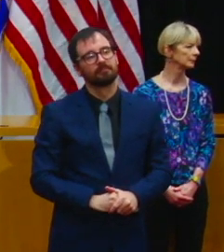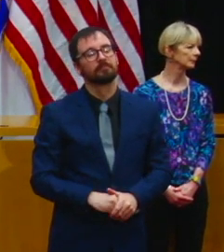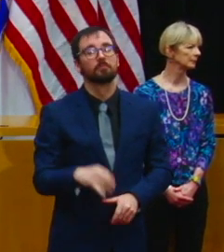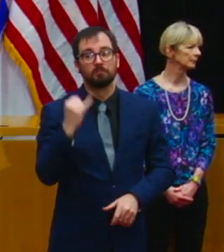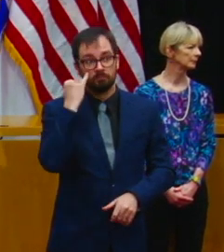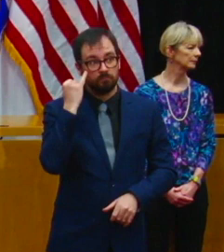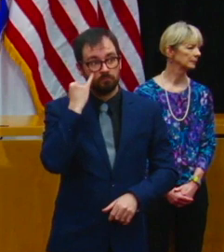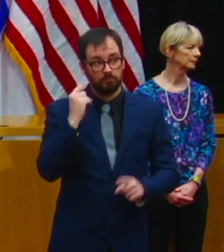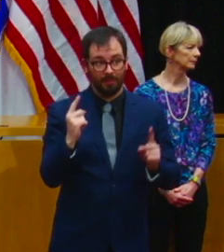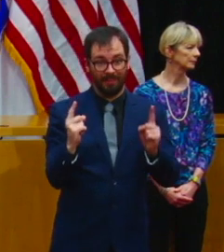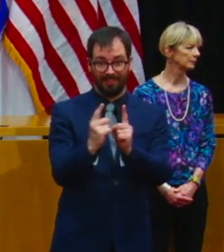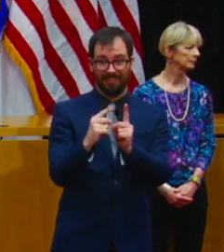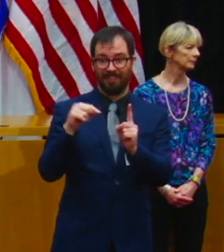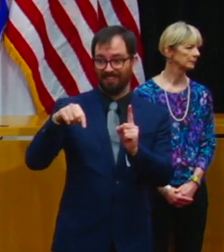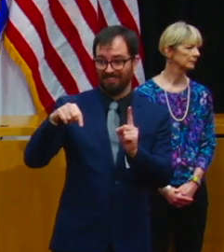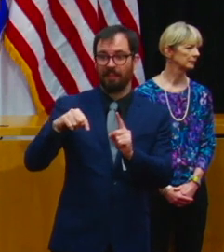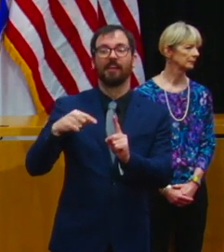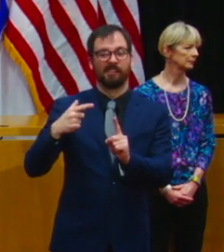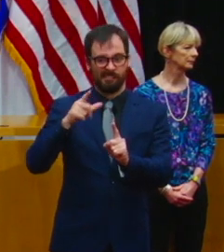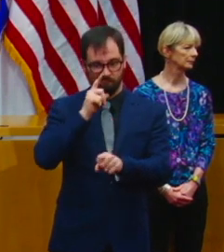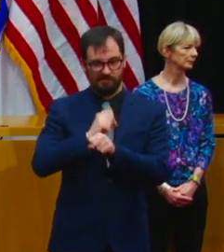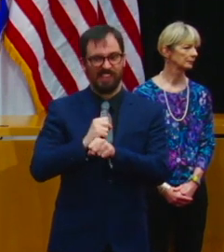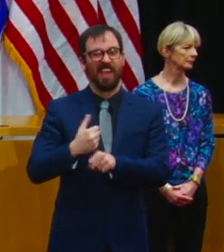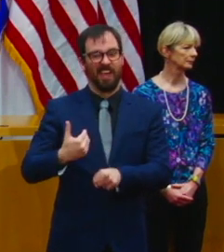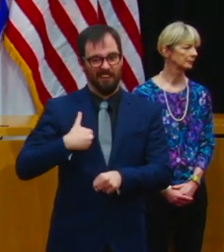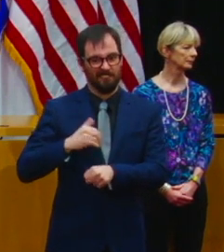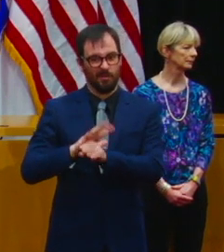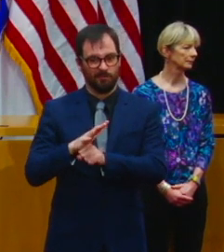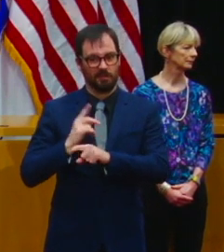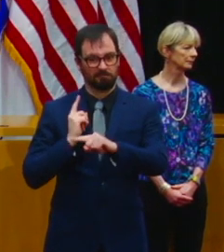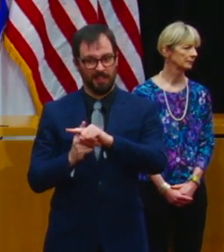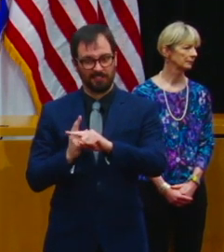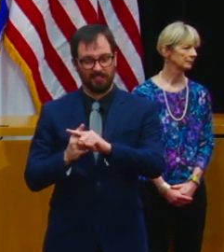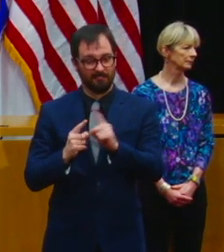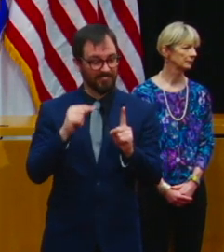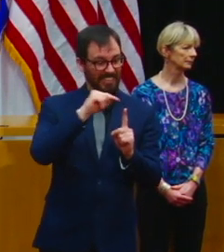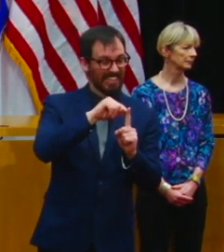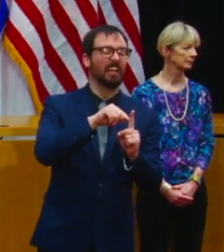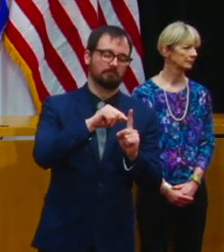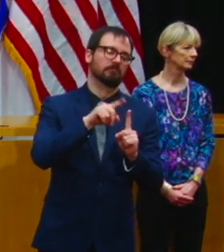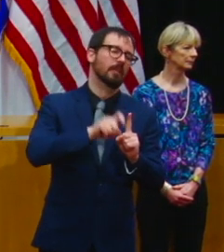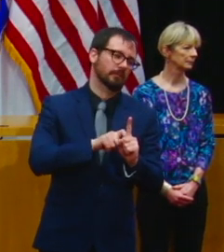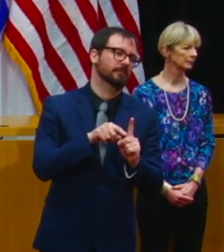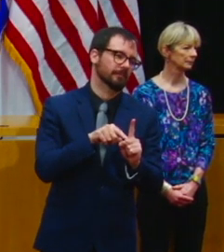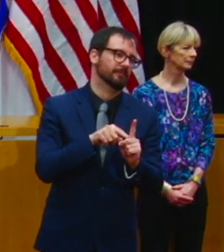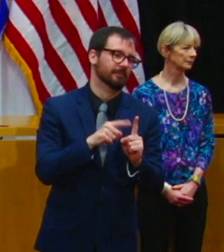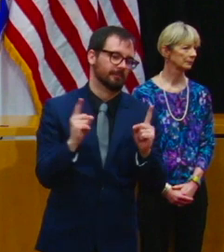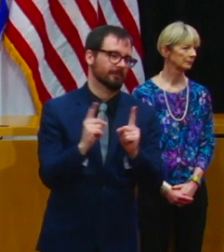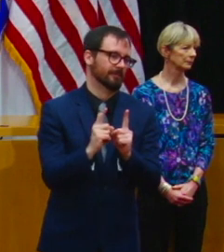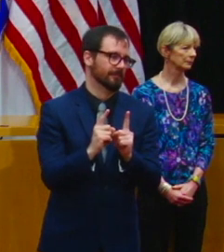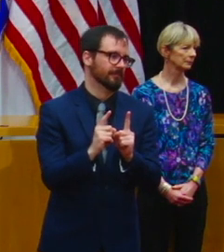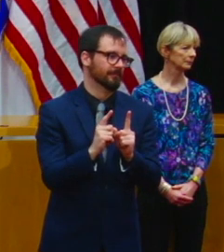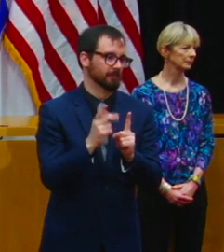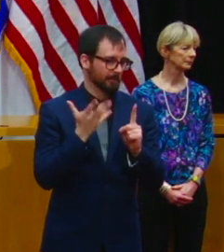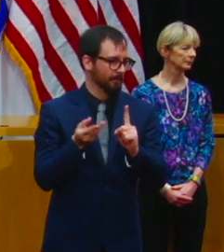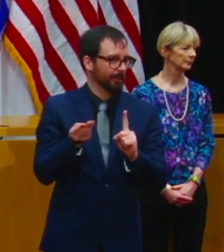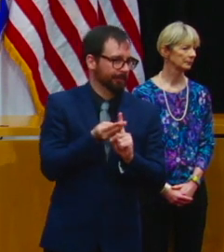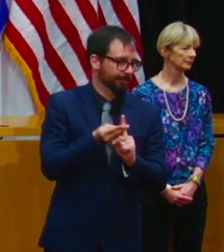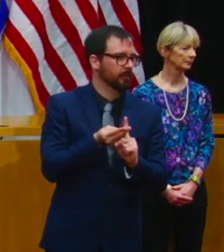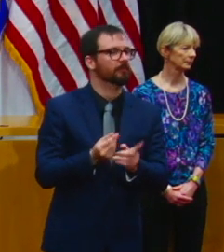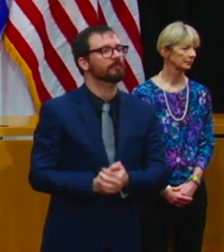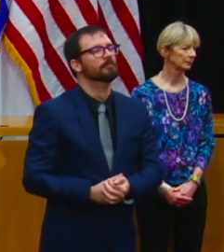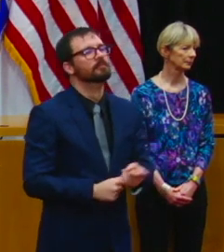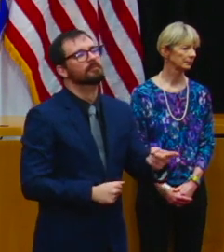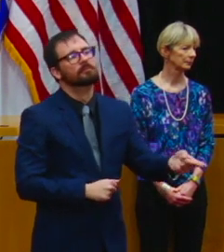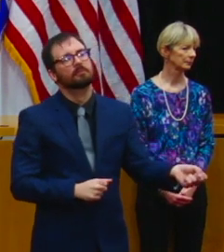all enforcement of environmental violations during this crisis. Your thoughts about that, and are the state laws, the state